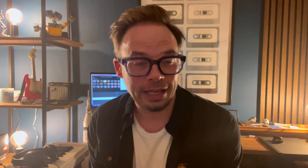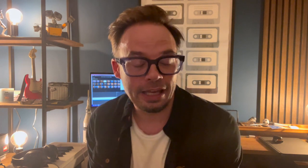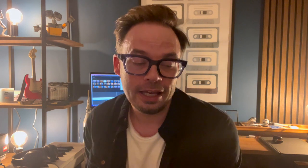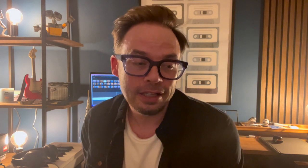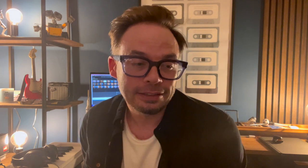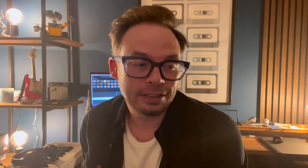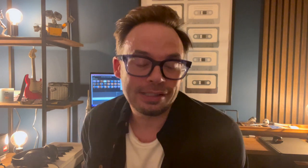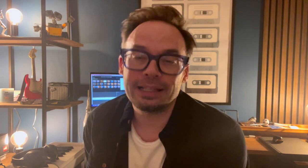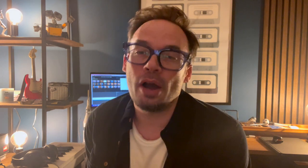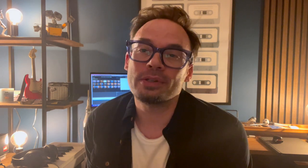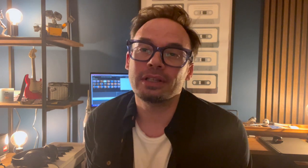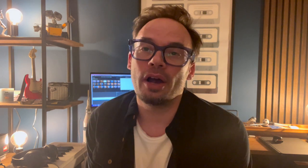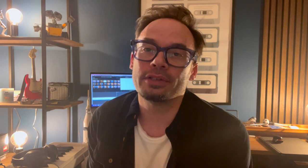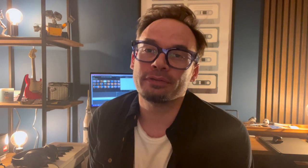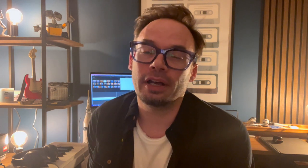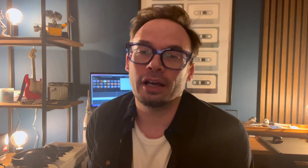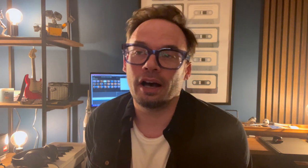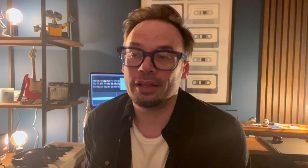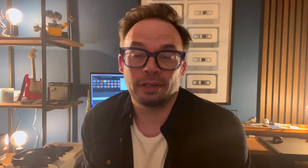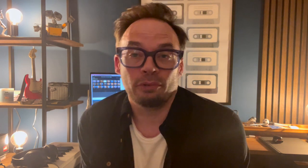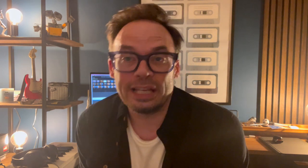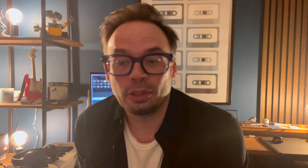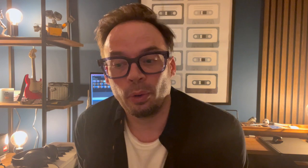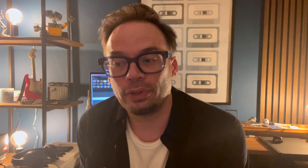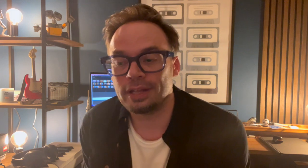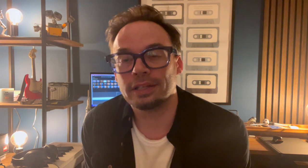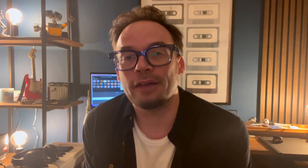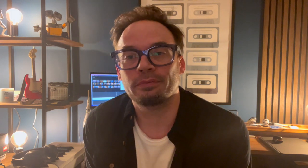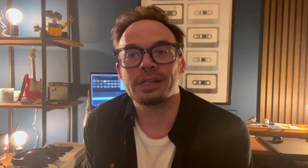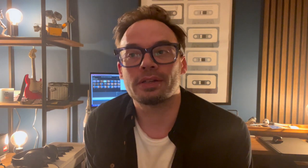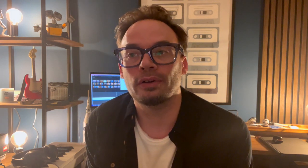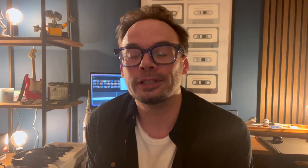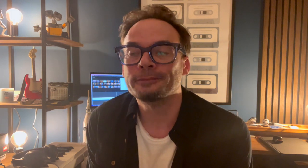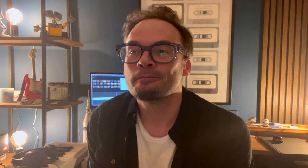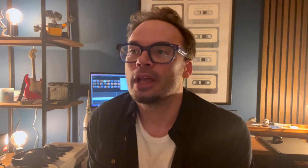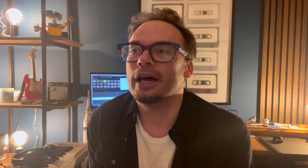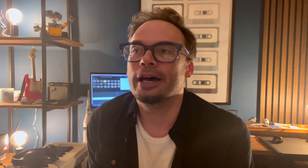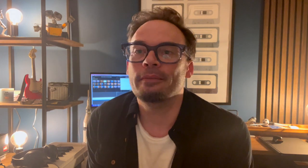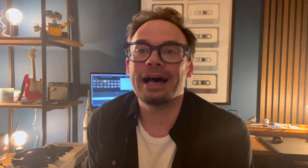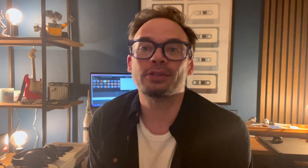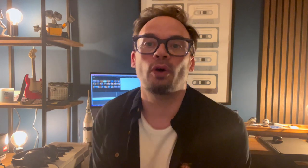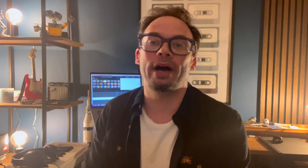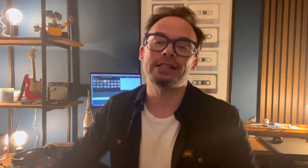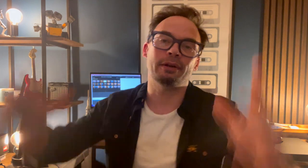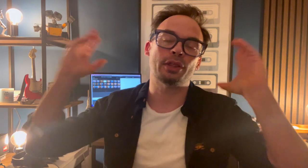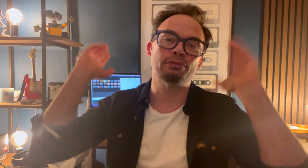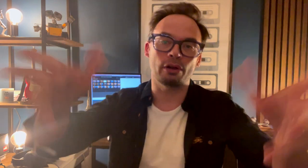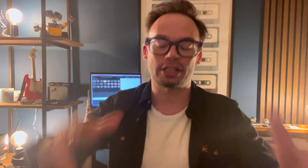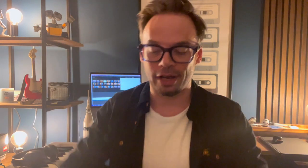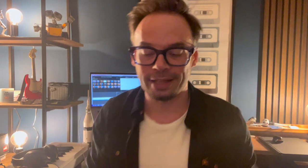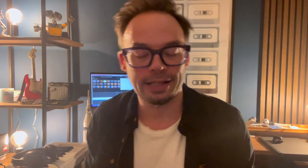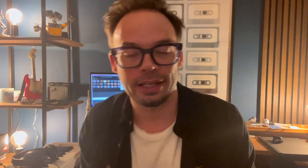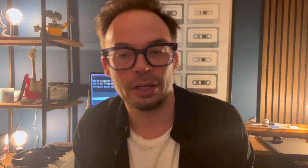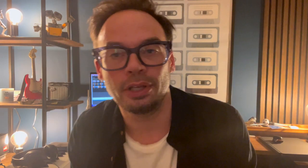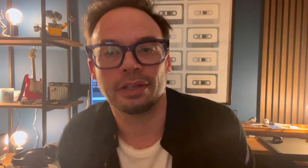So there's loads and loads of I think really cool things to get from this song As always, I'm gonna throw lots of ideas at you You can